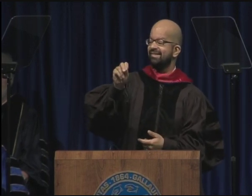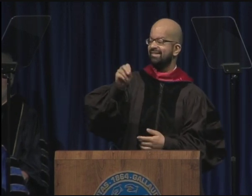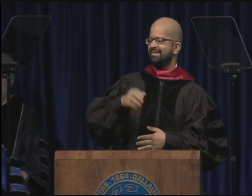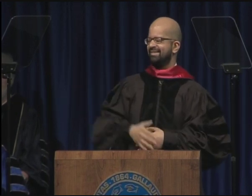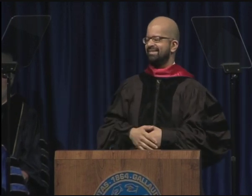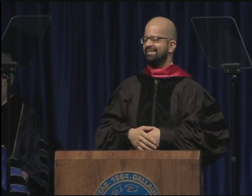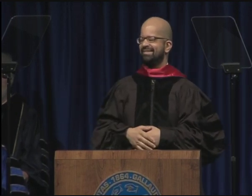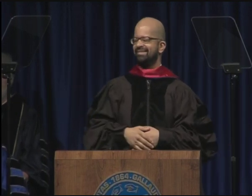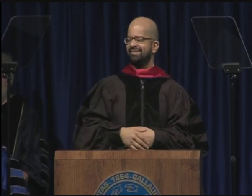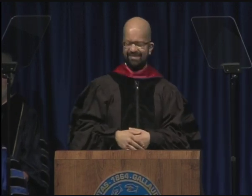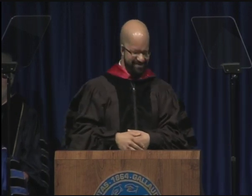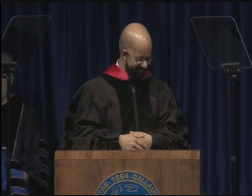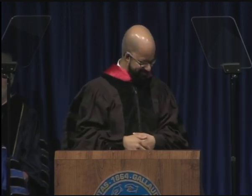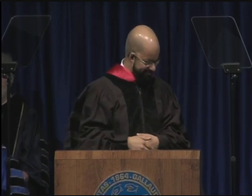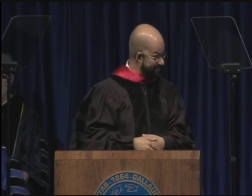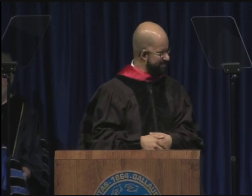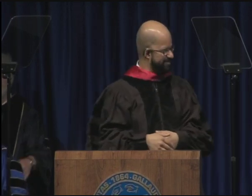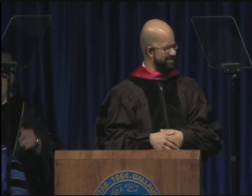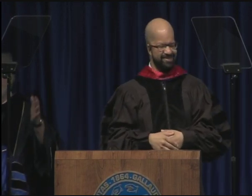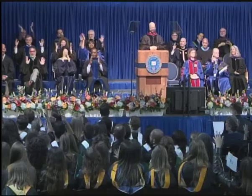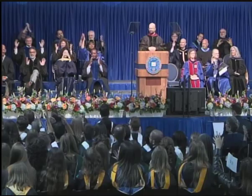Congratulations to Rosemary Johnson.